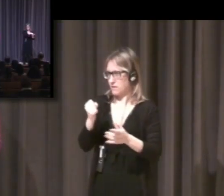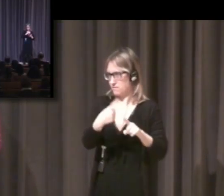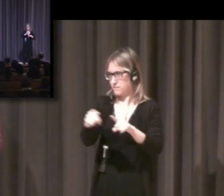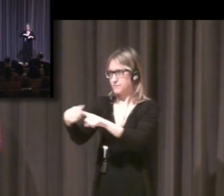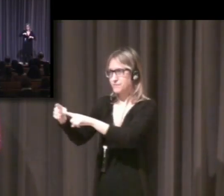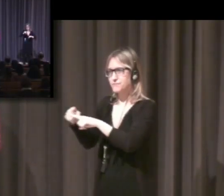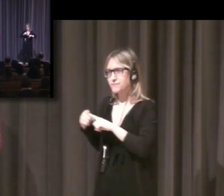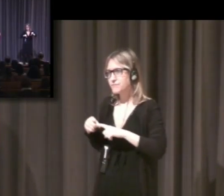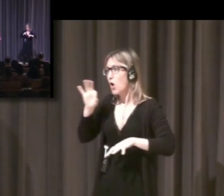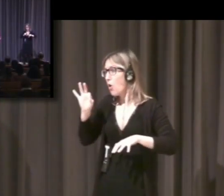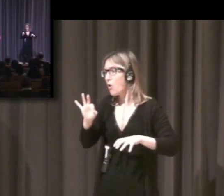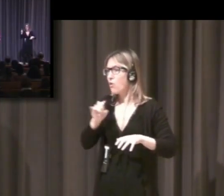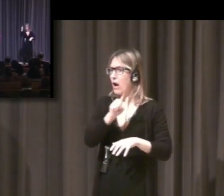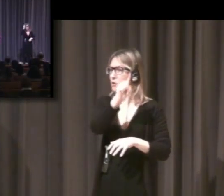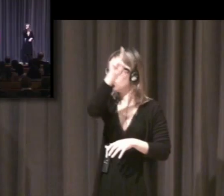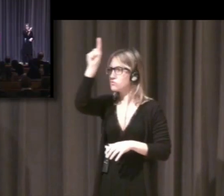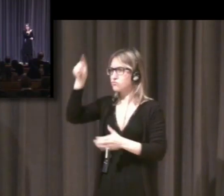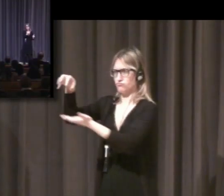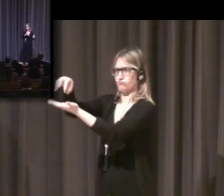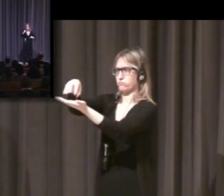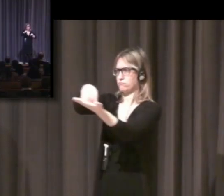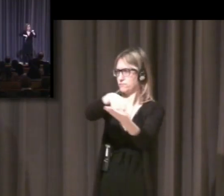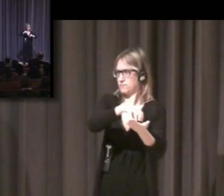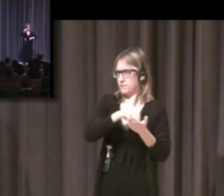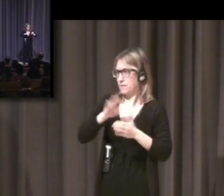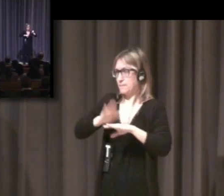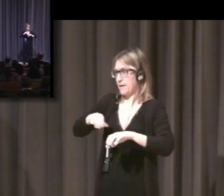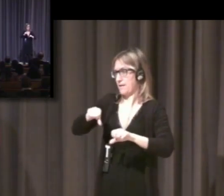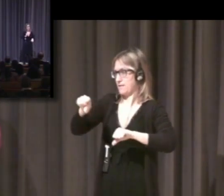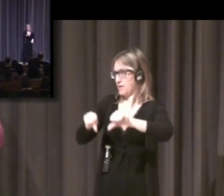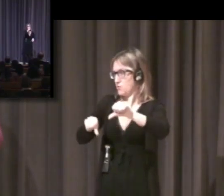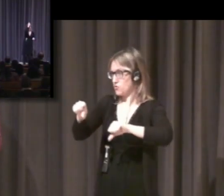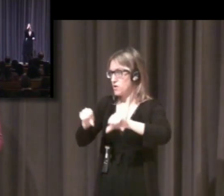the surgery, have better success than others.